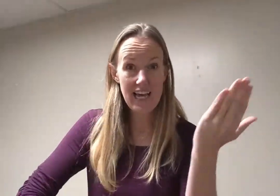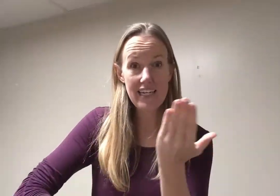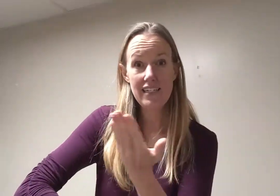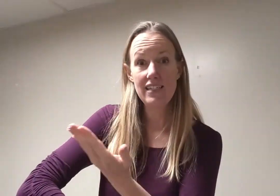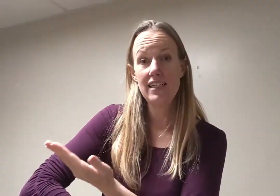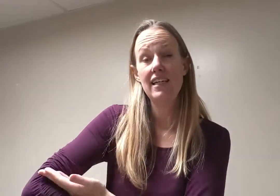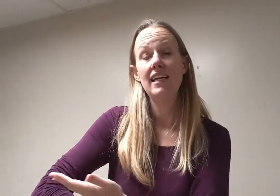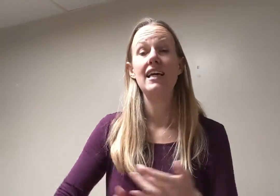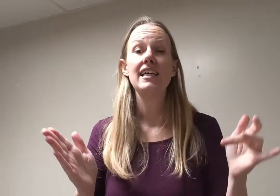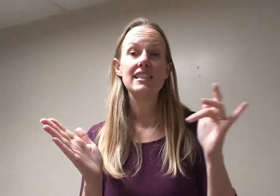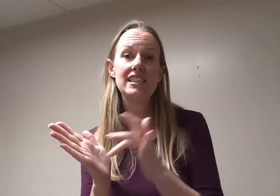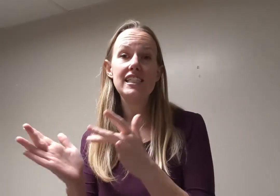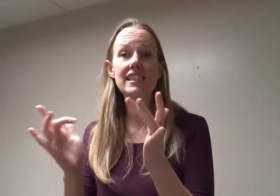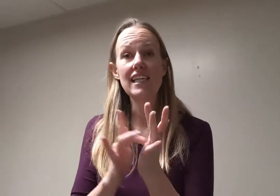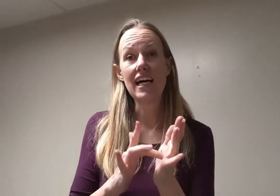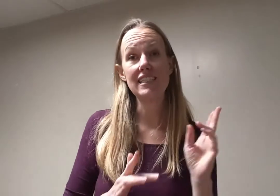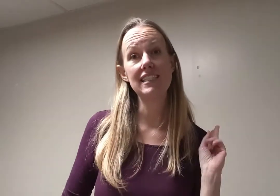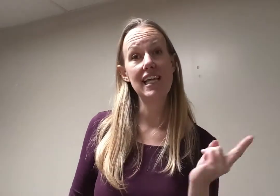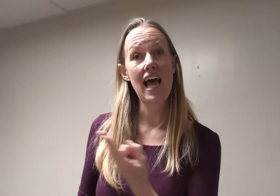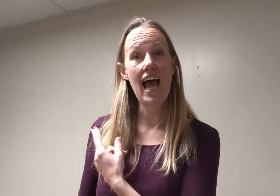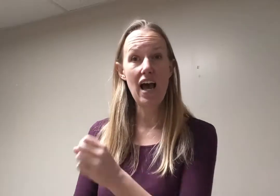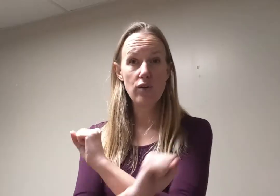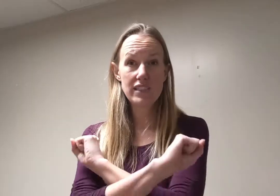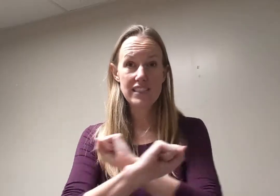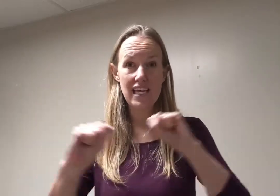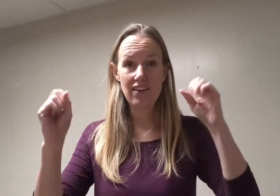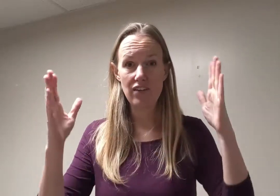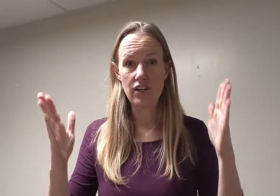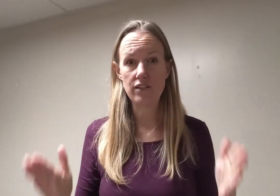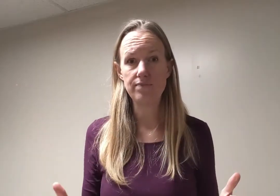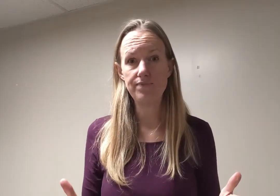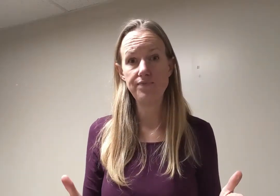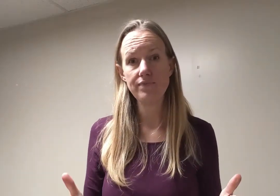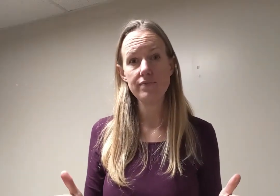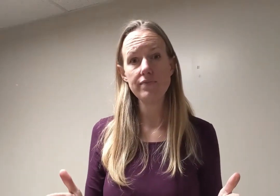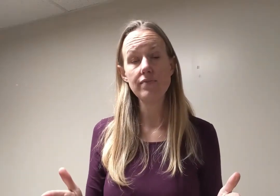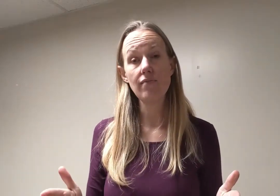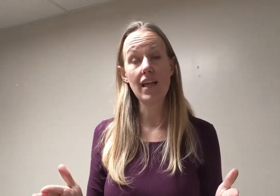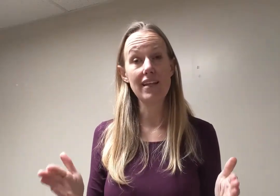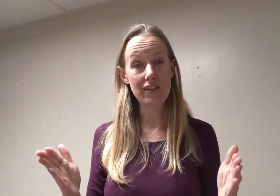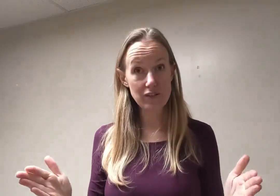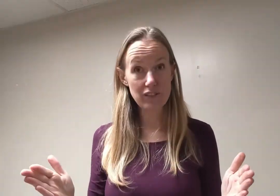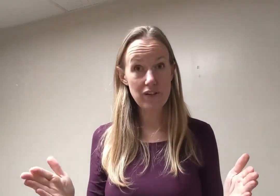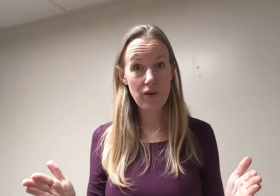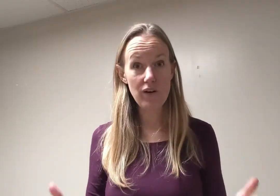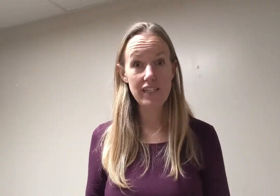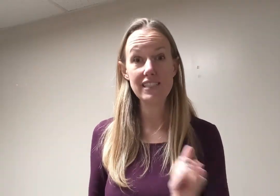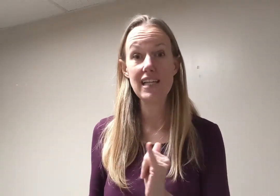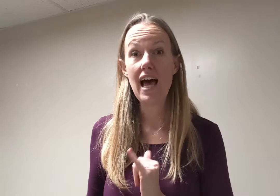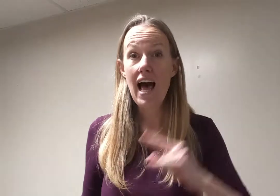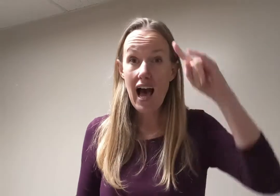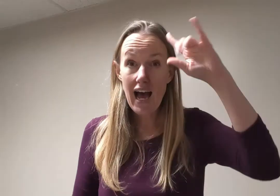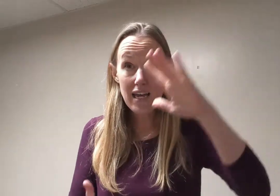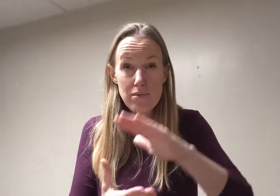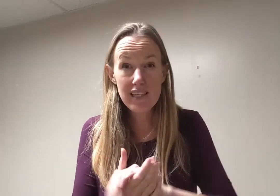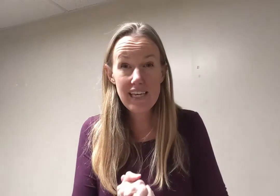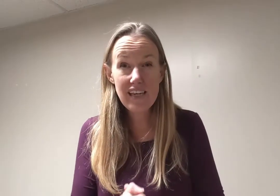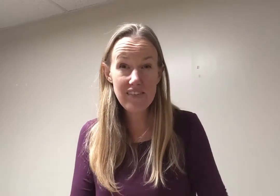Son, Jesus, our Savior. And then it goes to the chorus. I believe